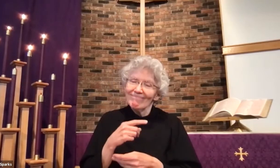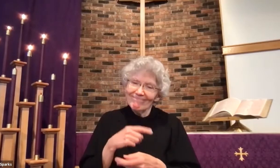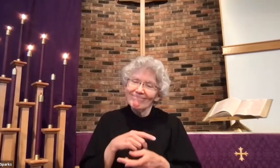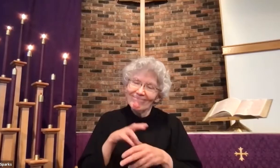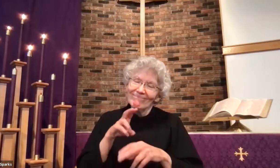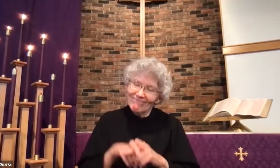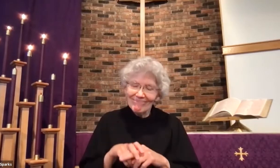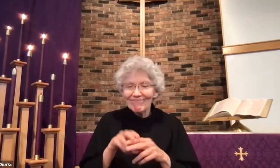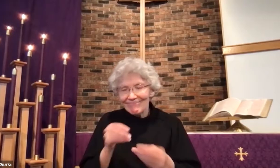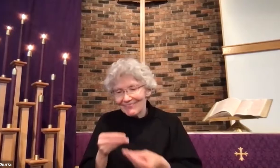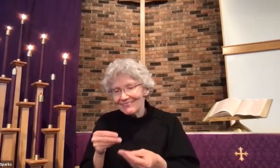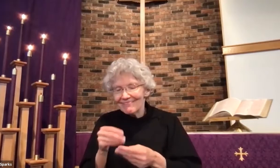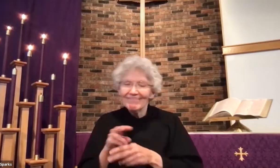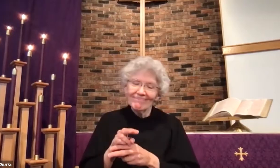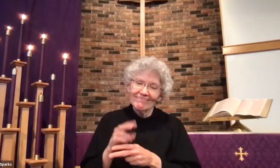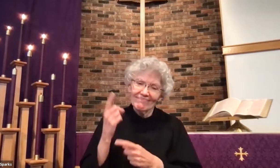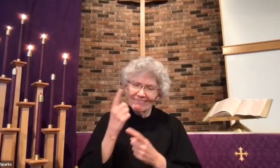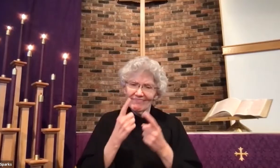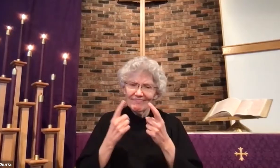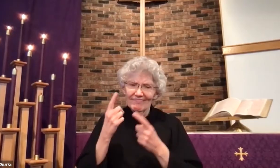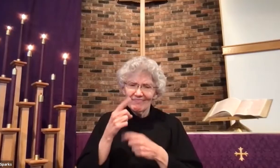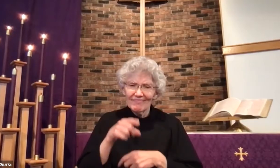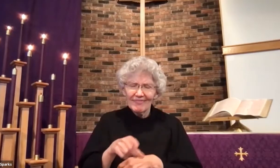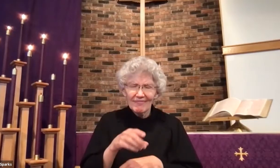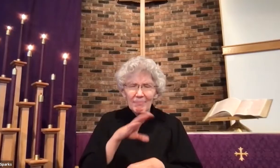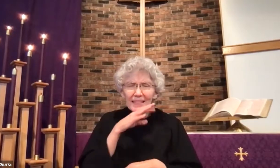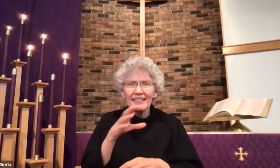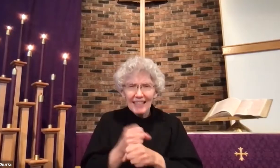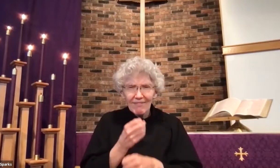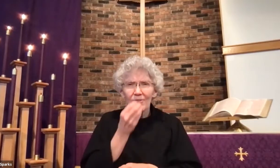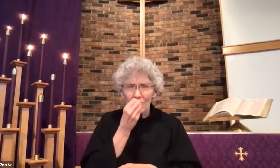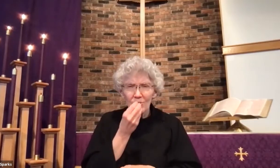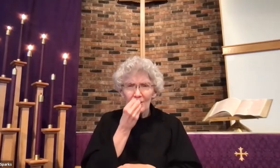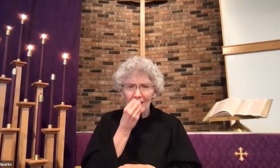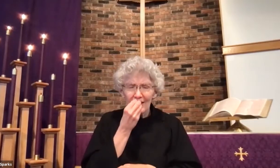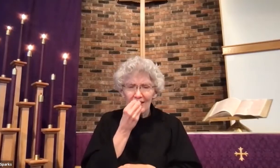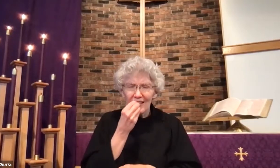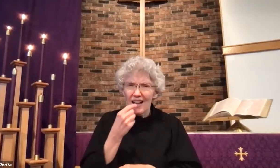were eating, but no one gave him anything.